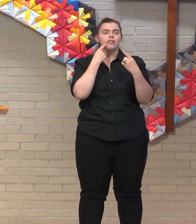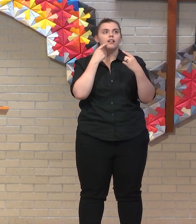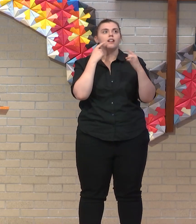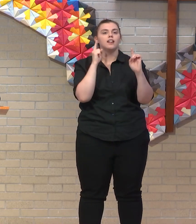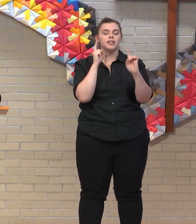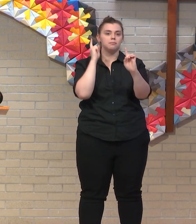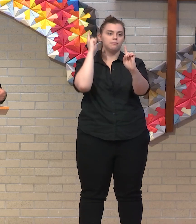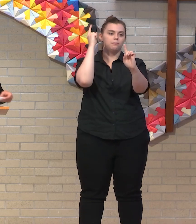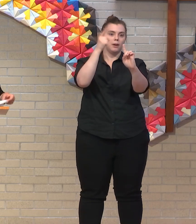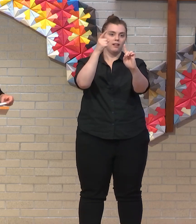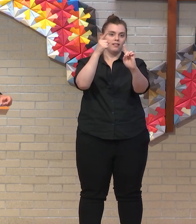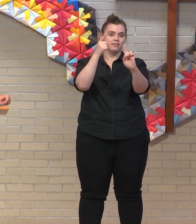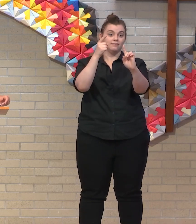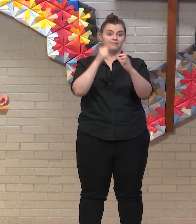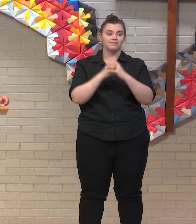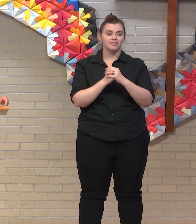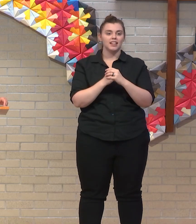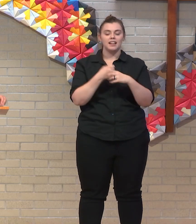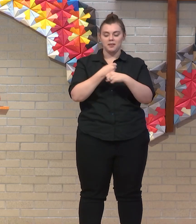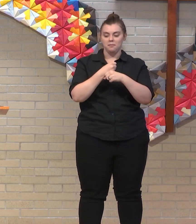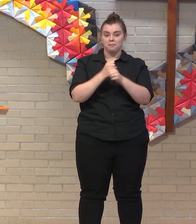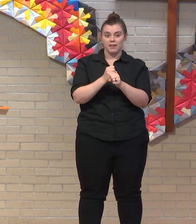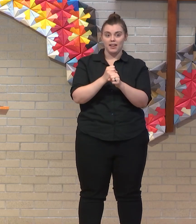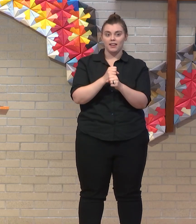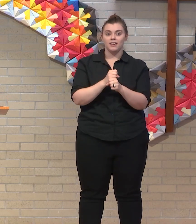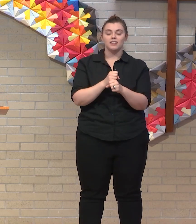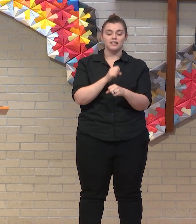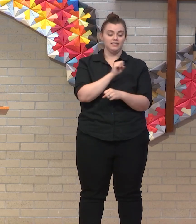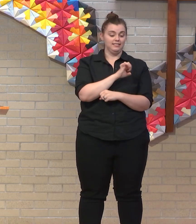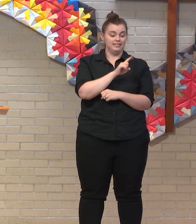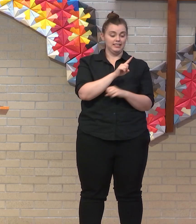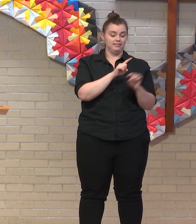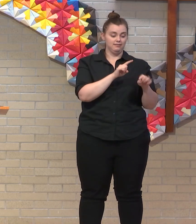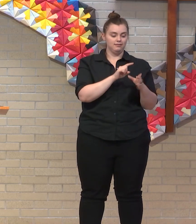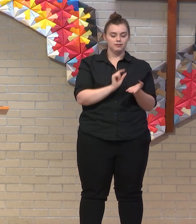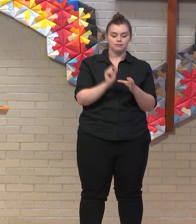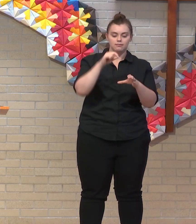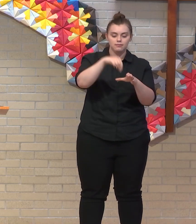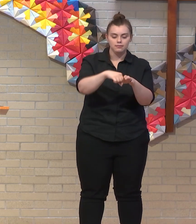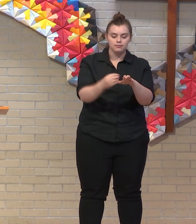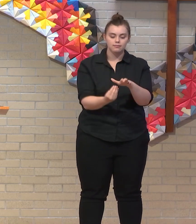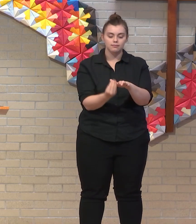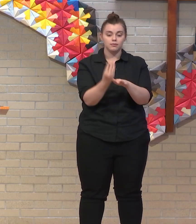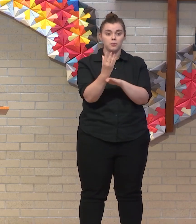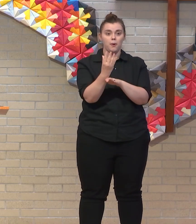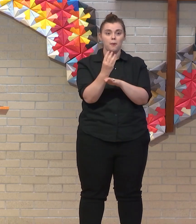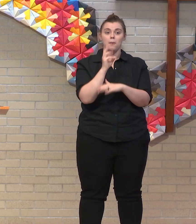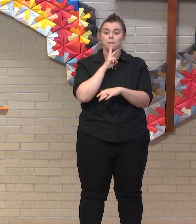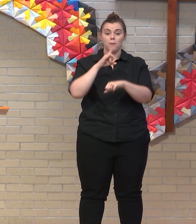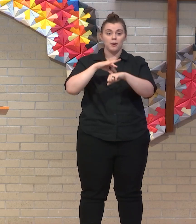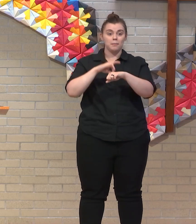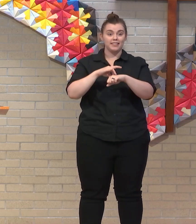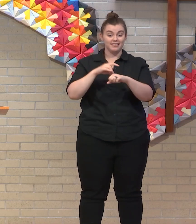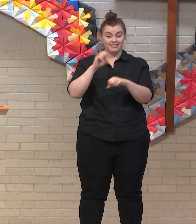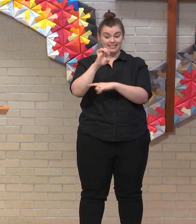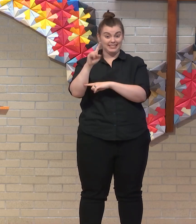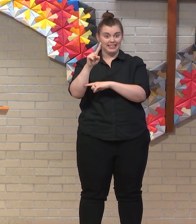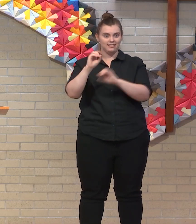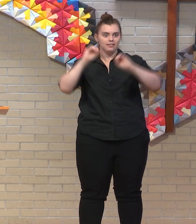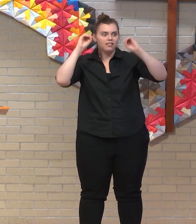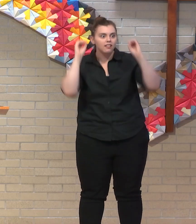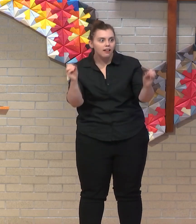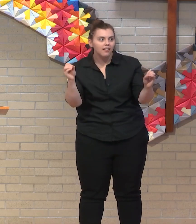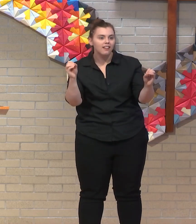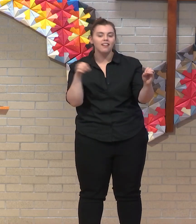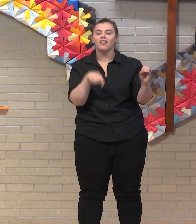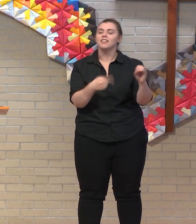their aim: to reliably produce seeds that would generate seedless watermelons that